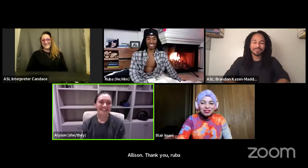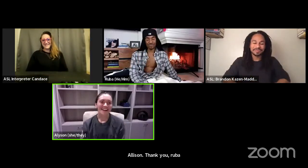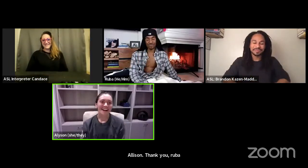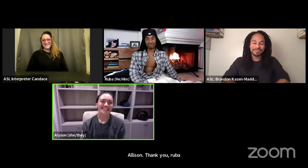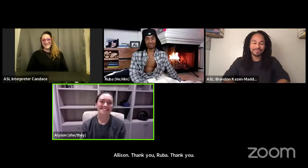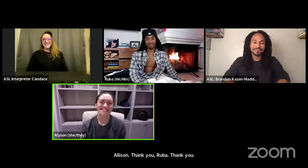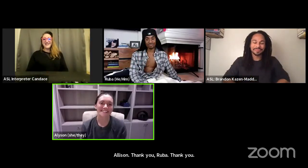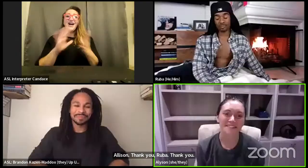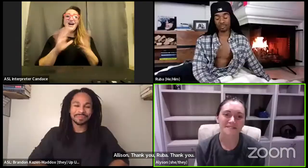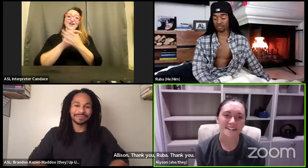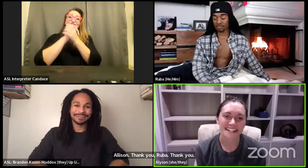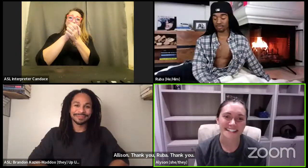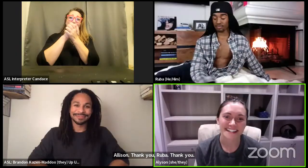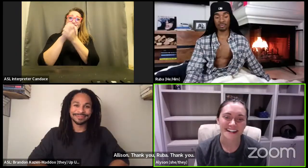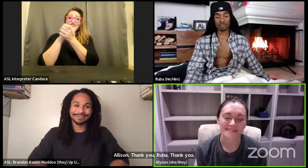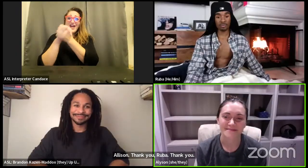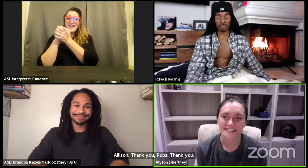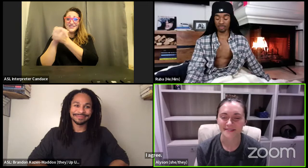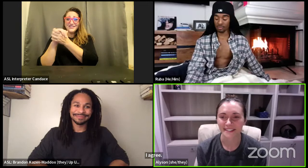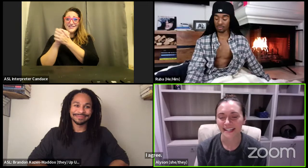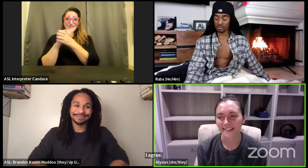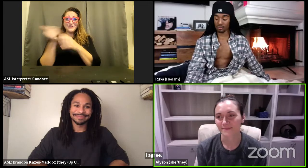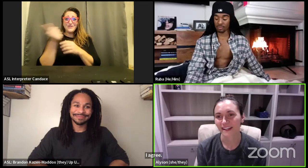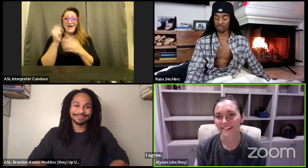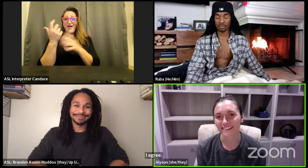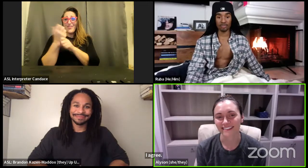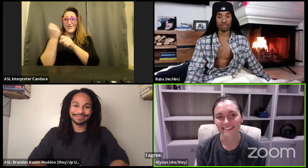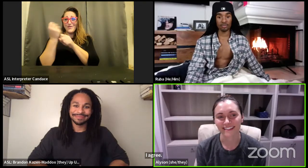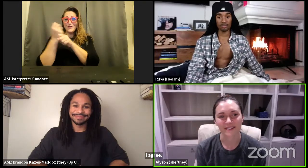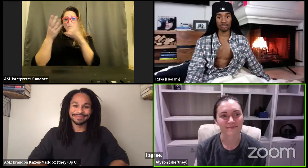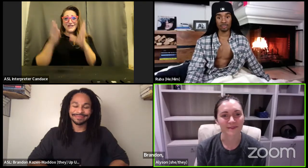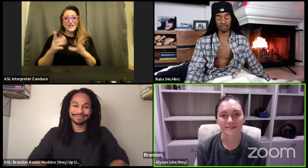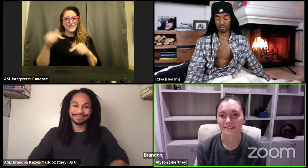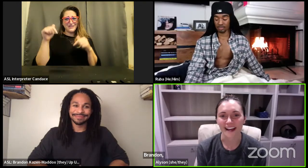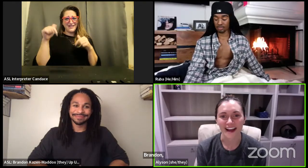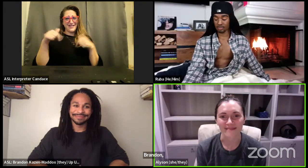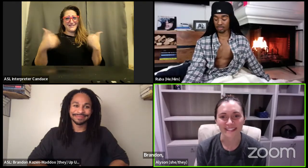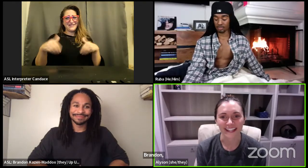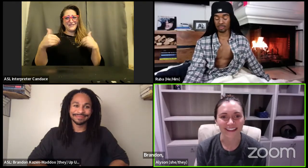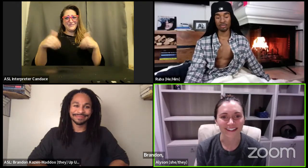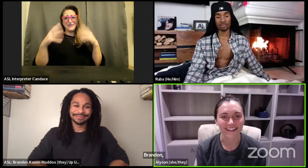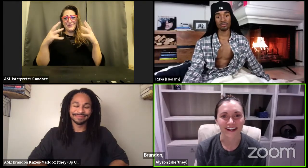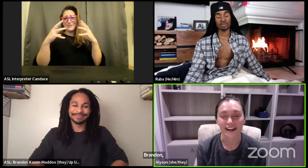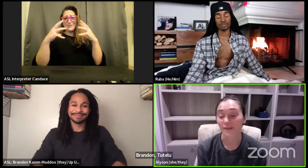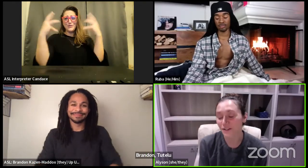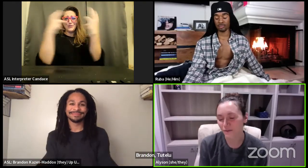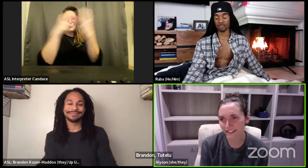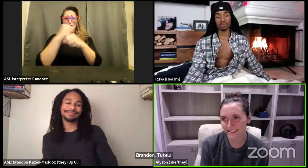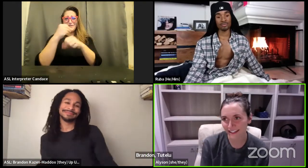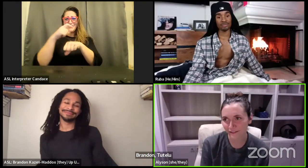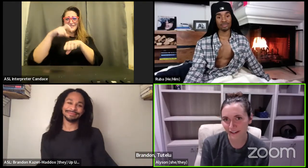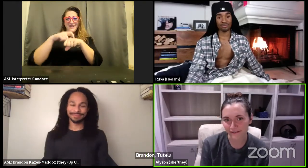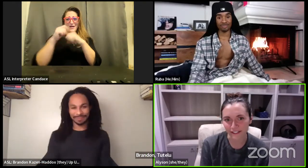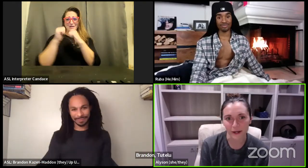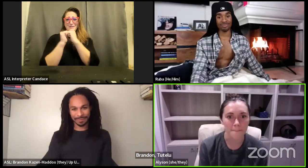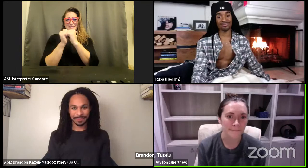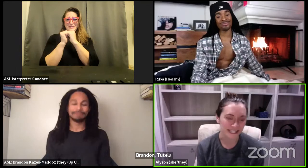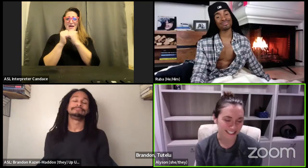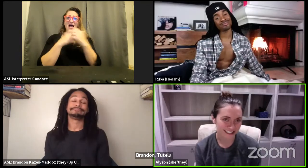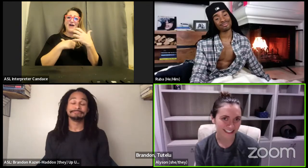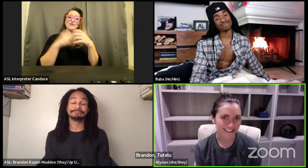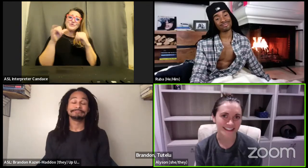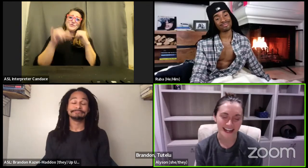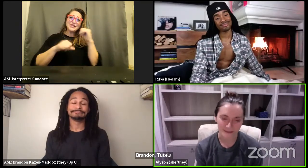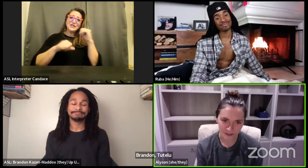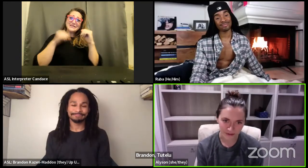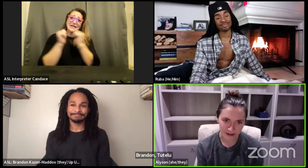All right, congrats, everyone. This really has been such a beautiful time together. I wish we could stay forever,